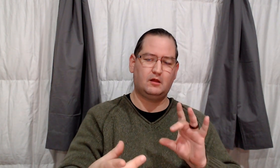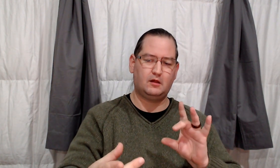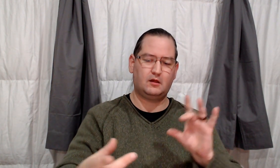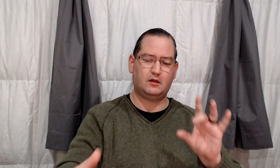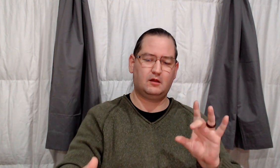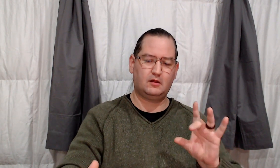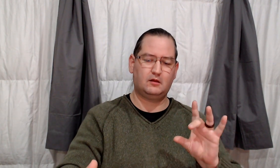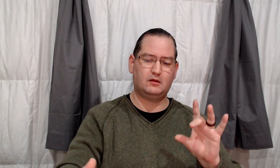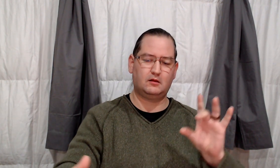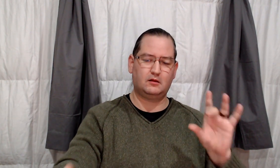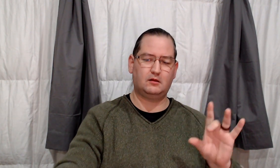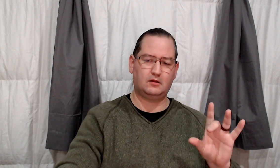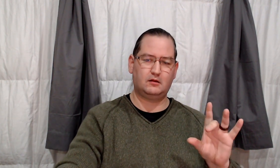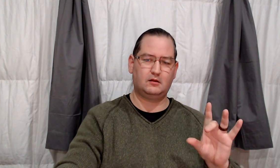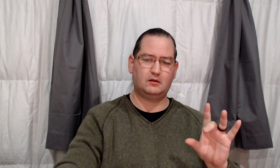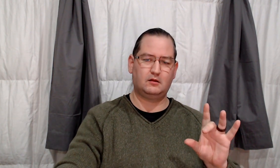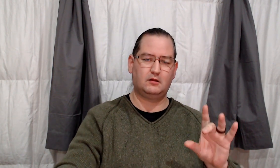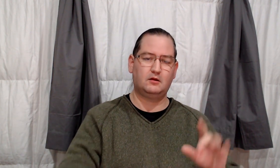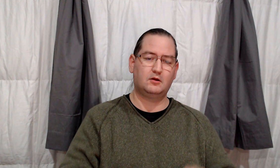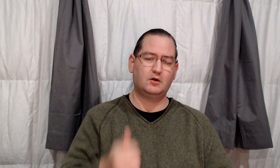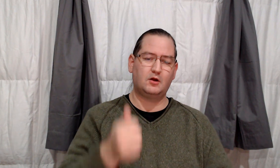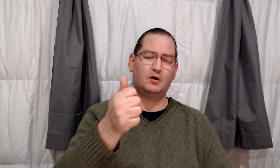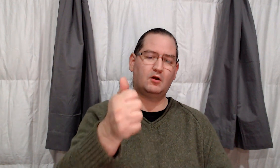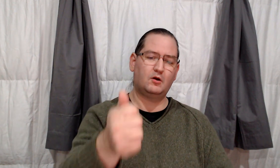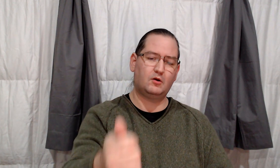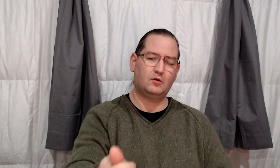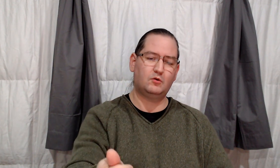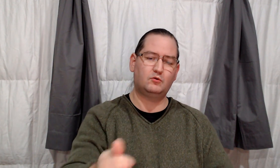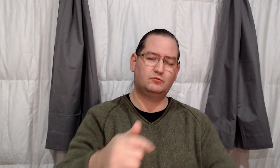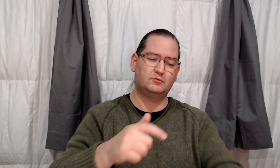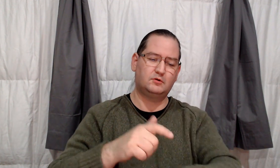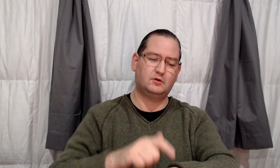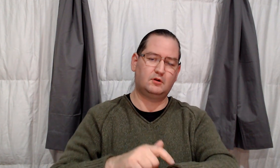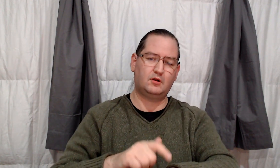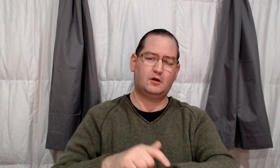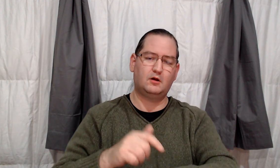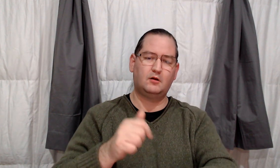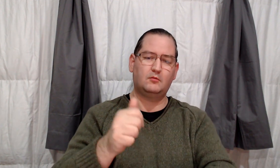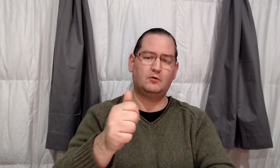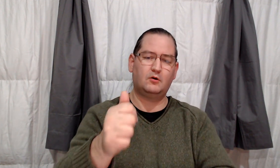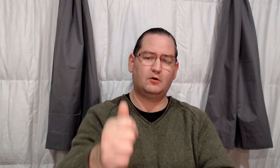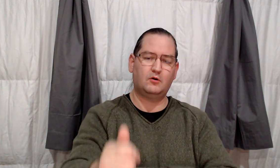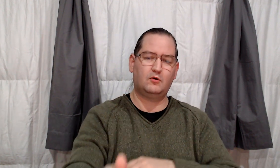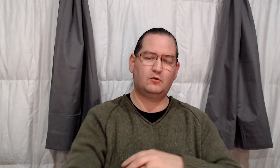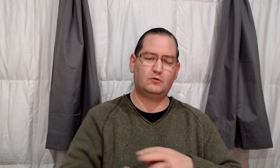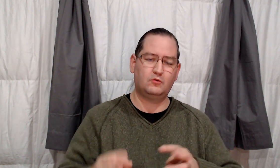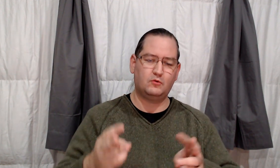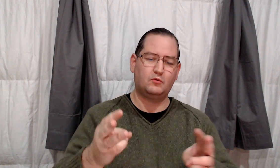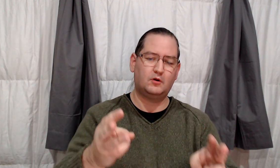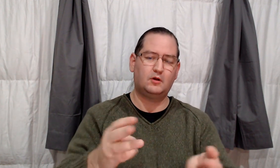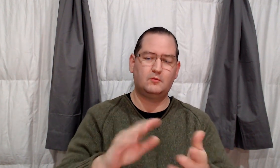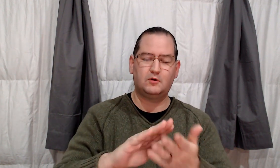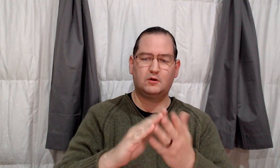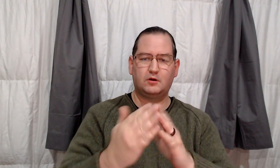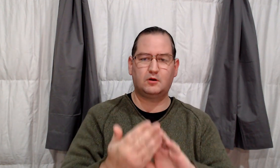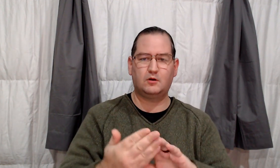as you begin to learn even more than before about your abilities, your capacities